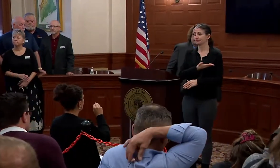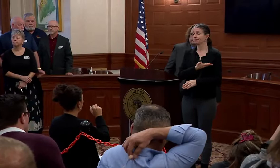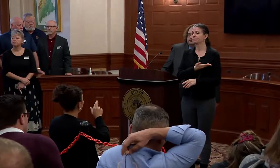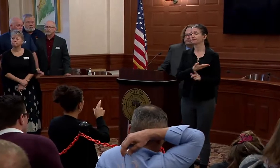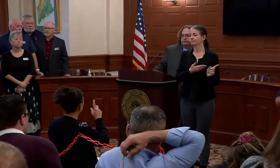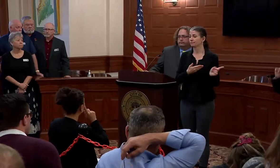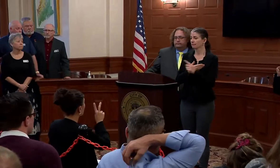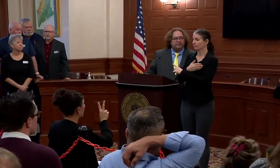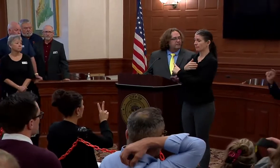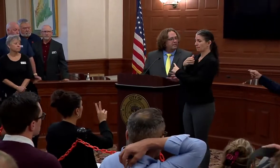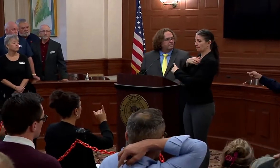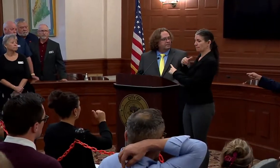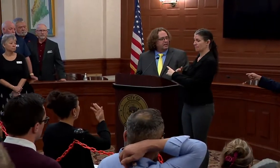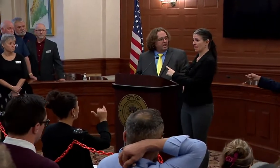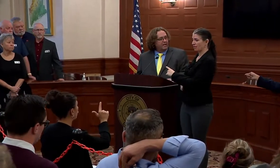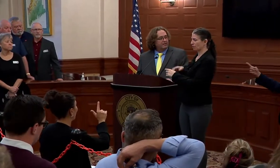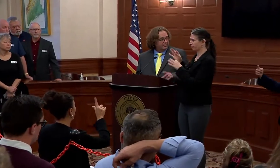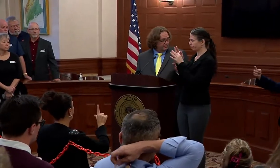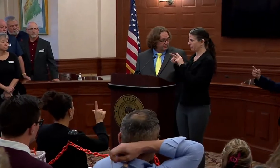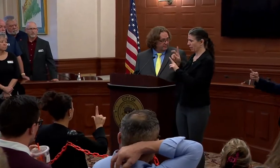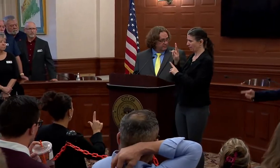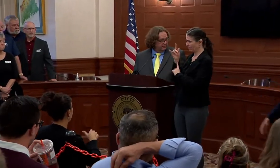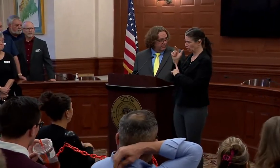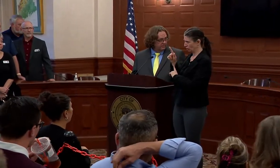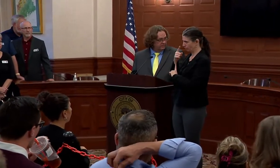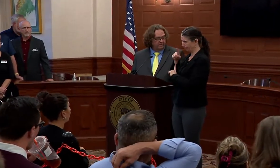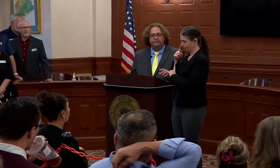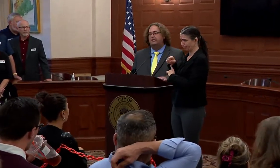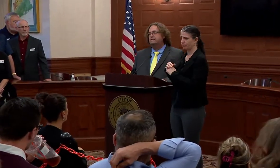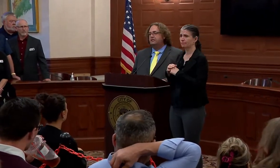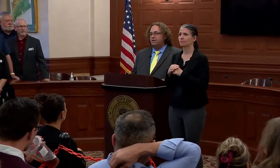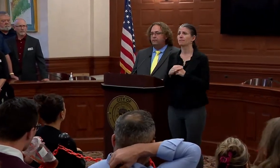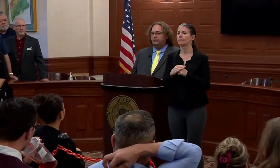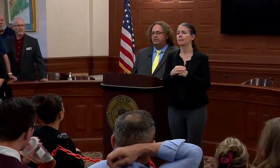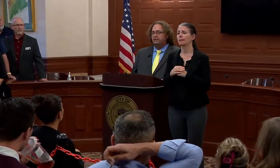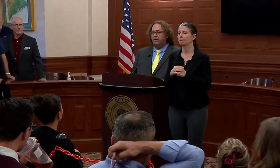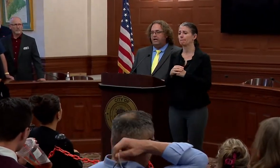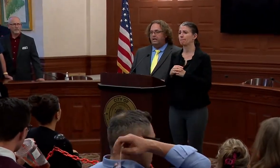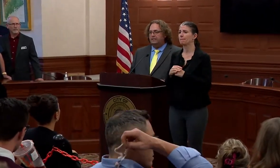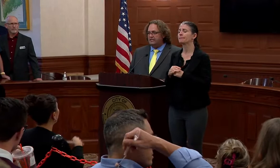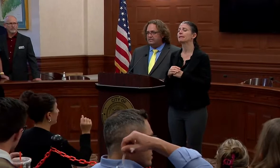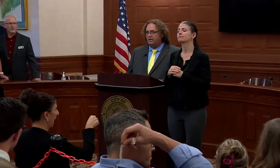about vigils? Yes, 6:30 p.m., Frank? Yes, so